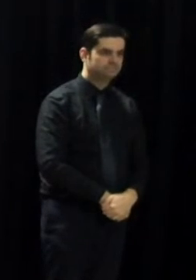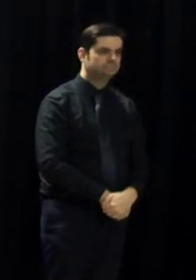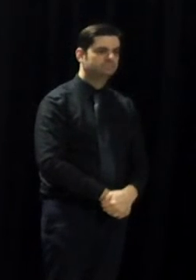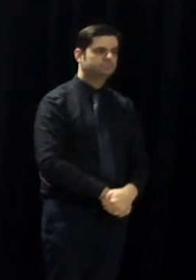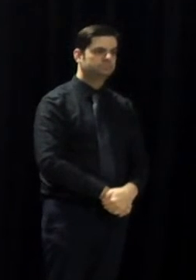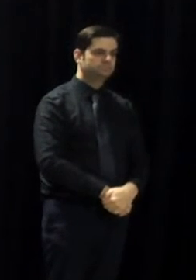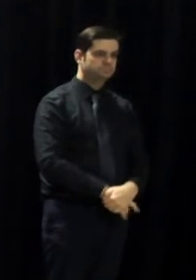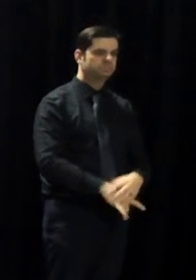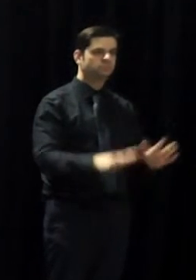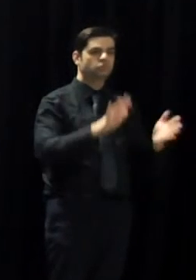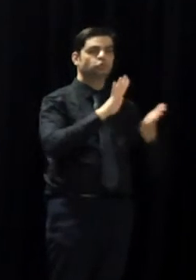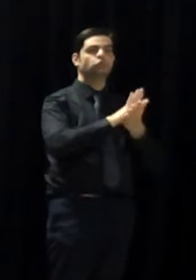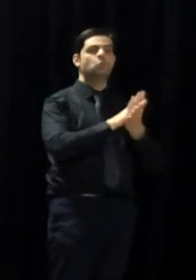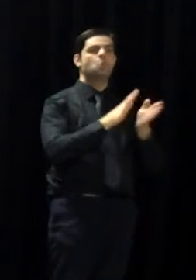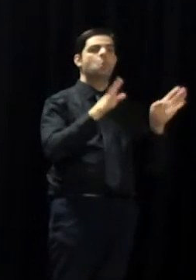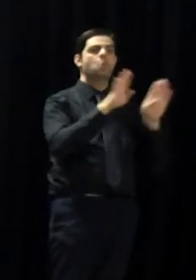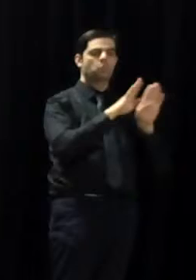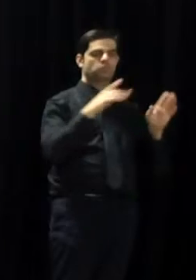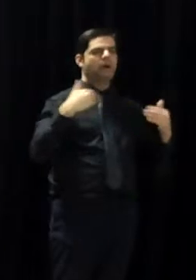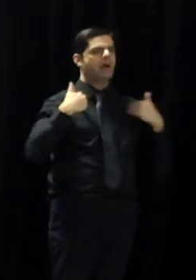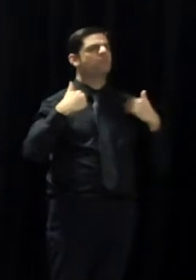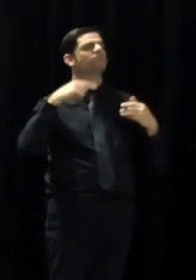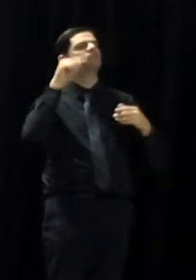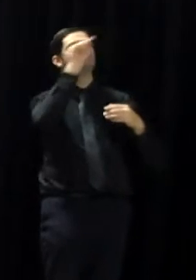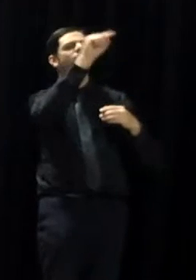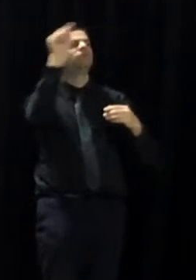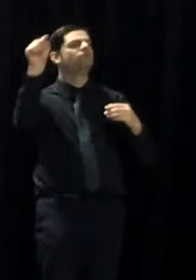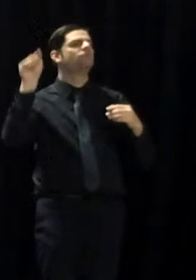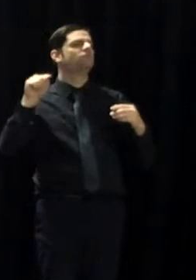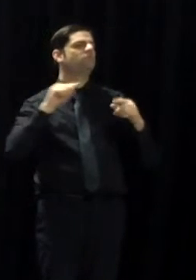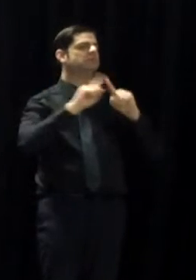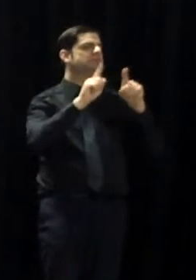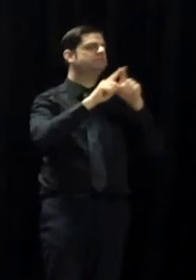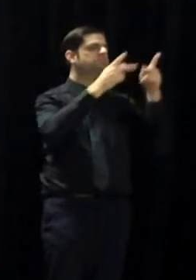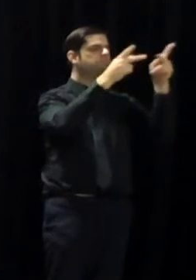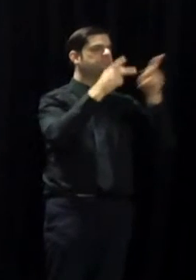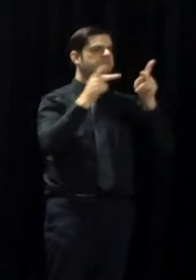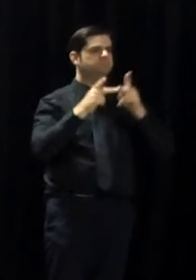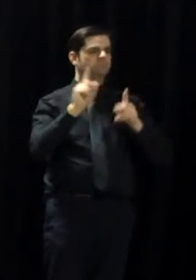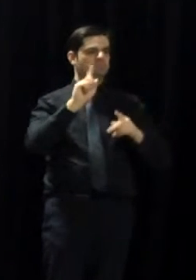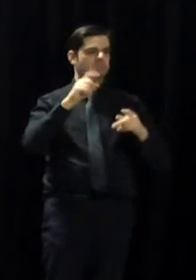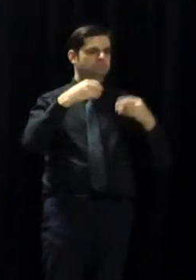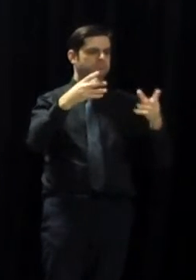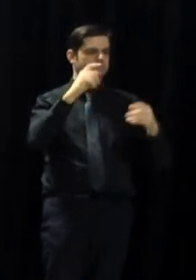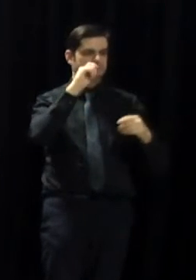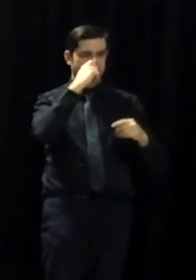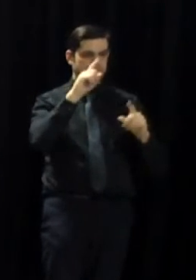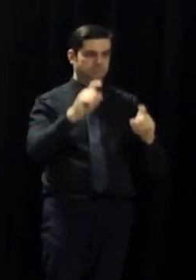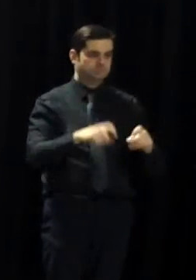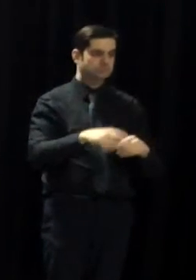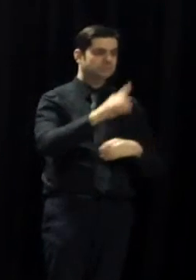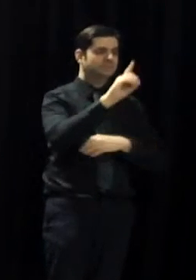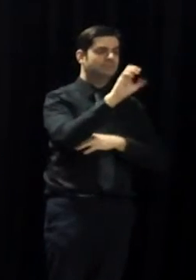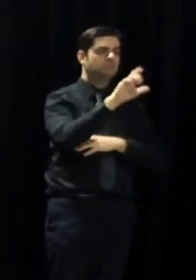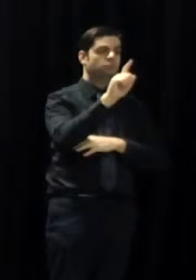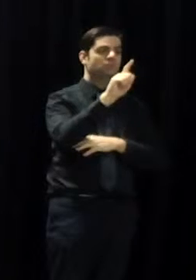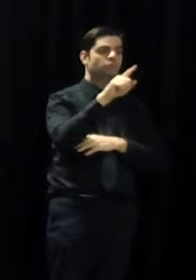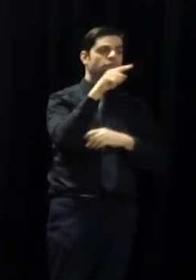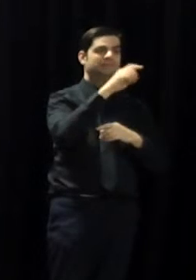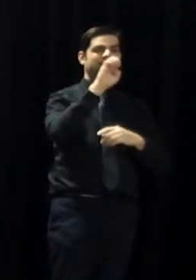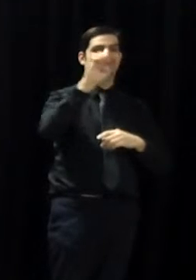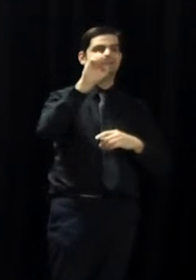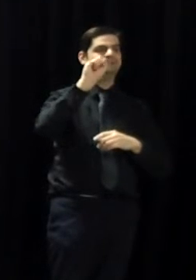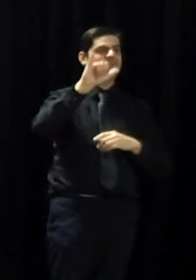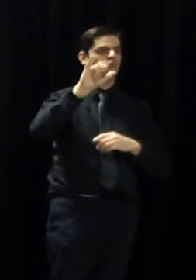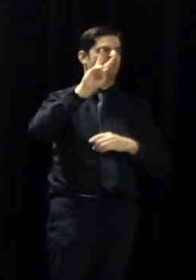going to take that infrastructure and go into the community as well. December 21st, we'll be at East Syracuse Village Hall.